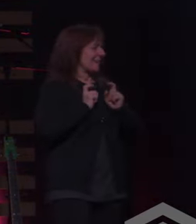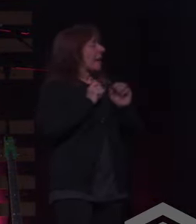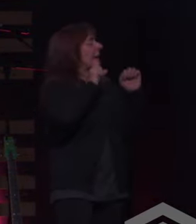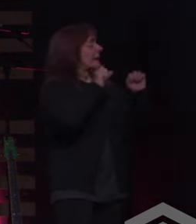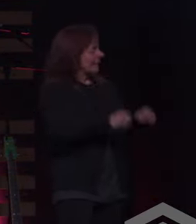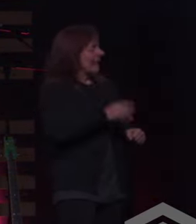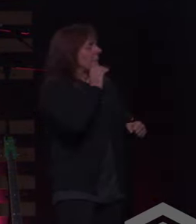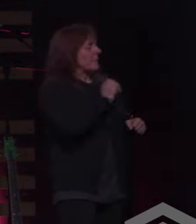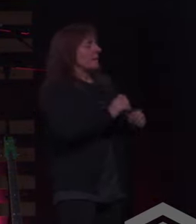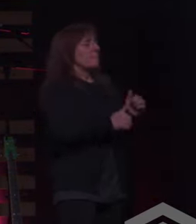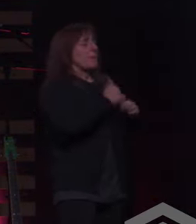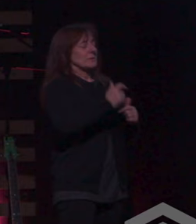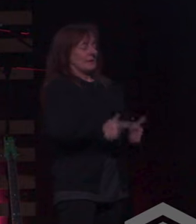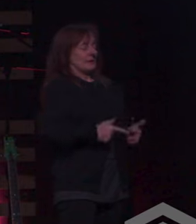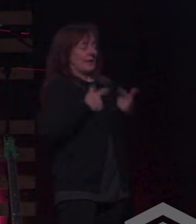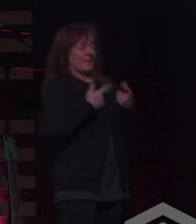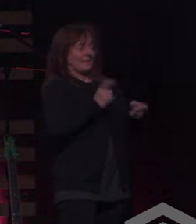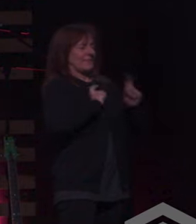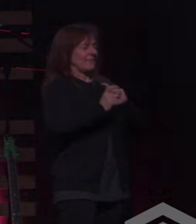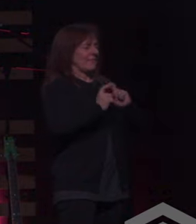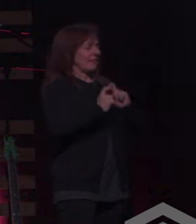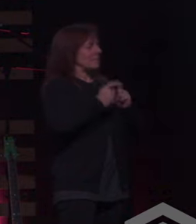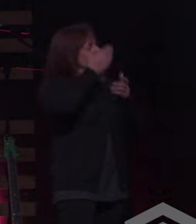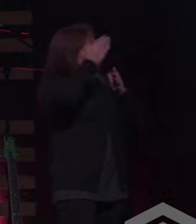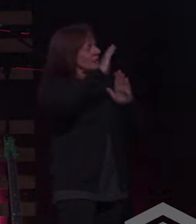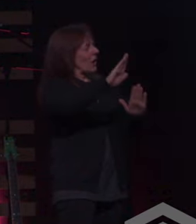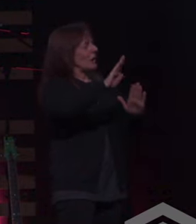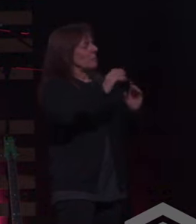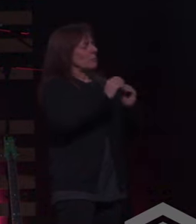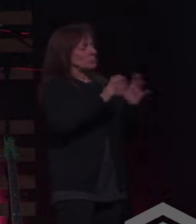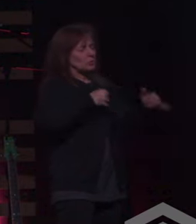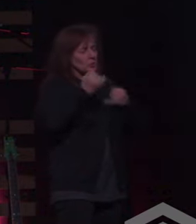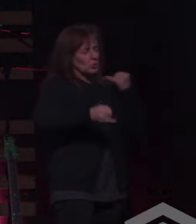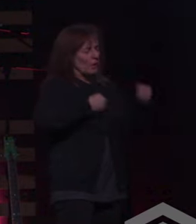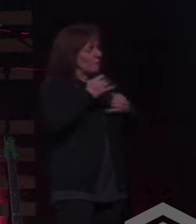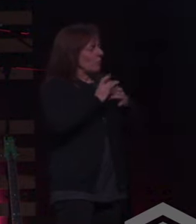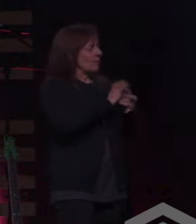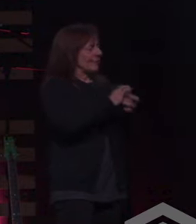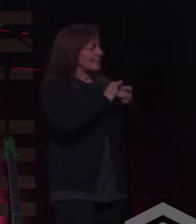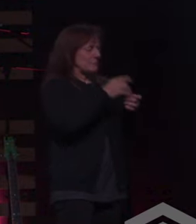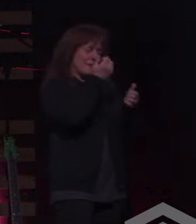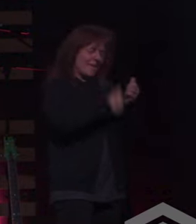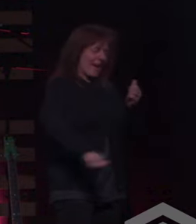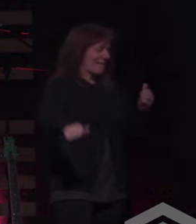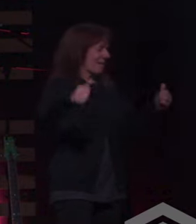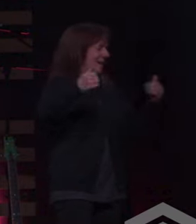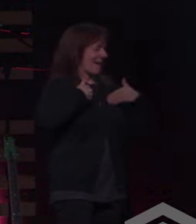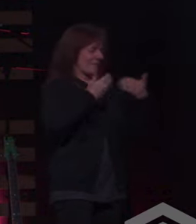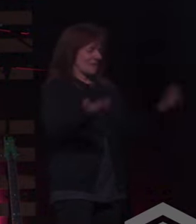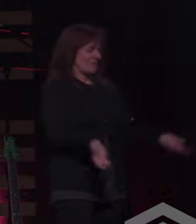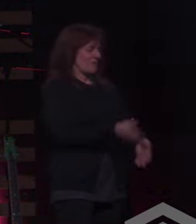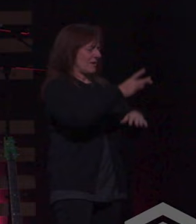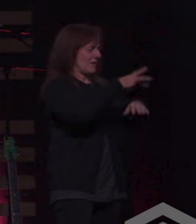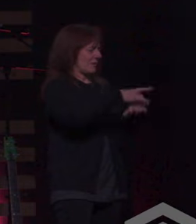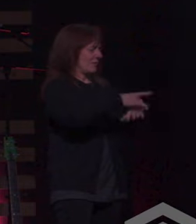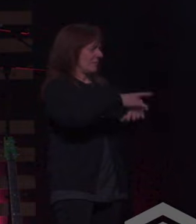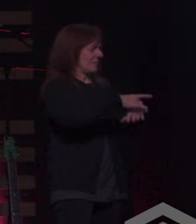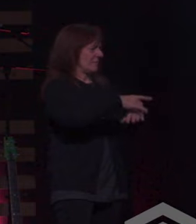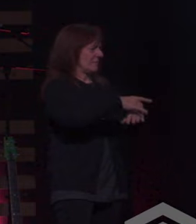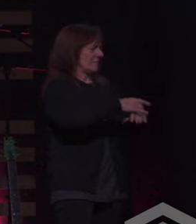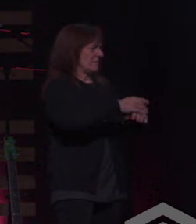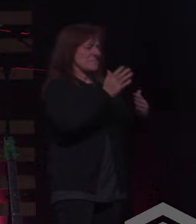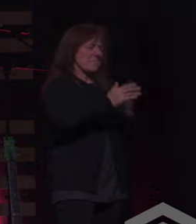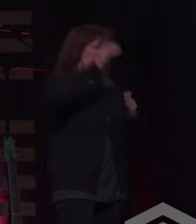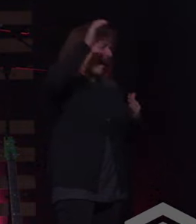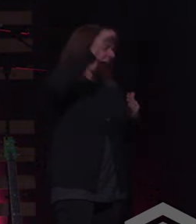should be and can be the most life-giving, the most godly, the most joyful relationship you could ever have on the face of this earth.